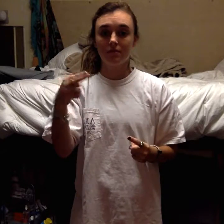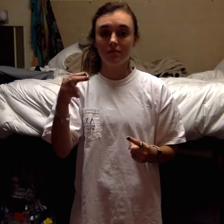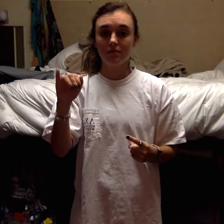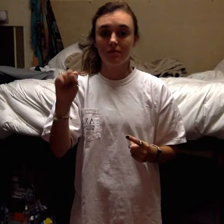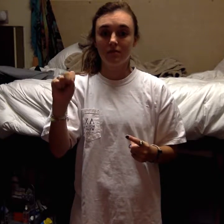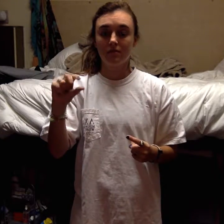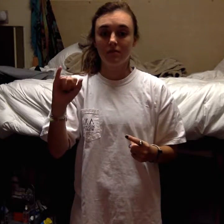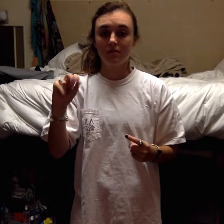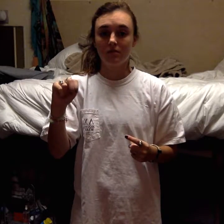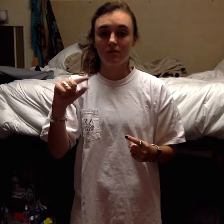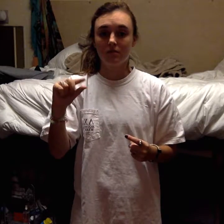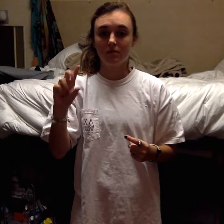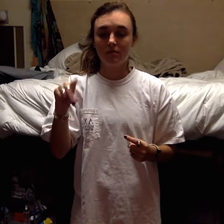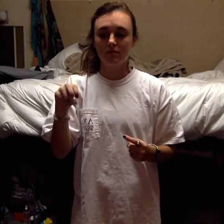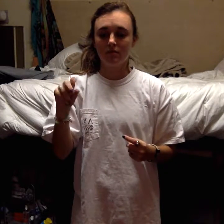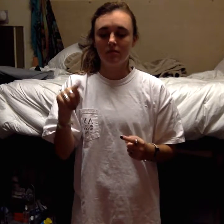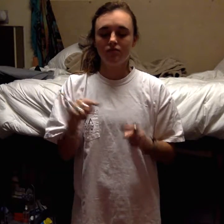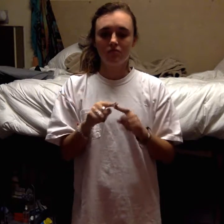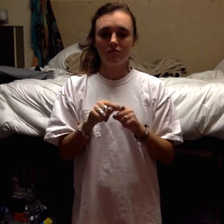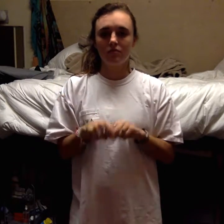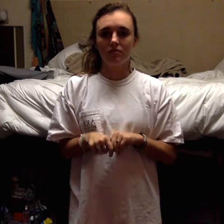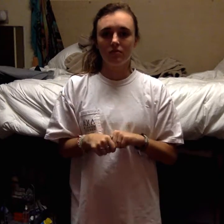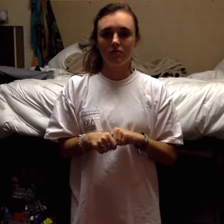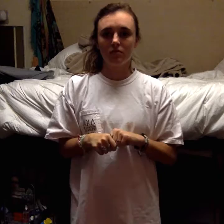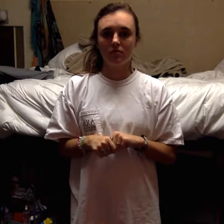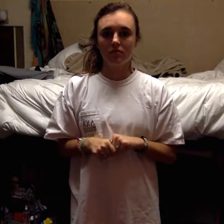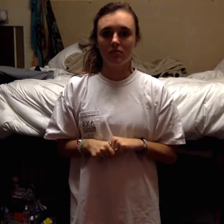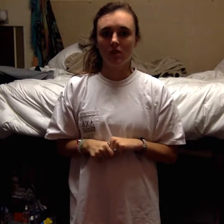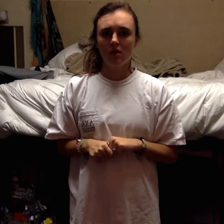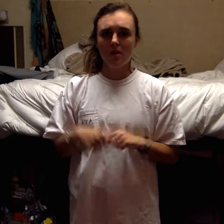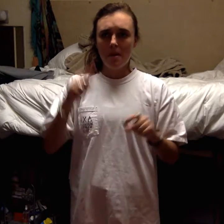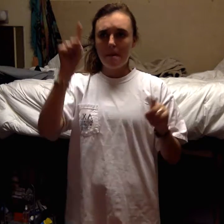vanishing point. Why didn't I do this 4 times?